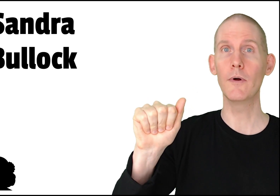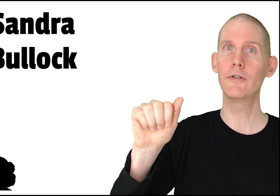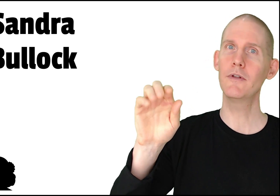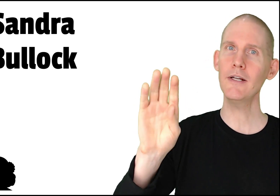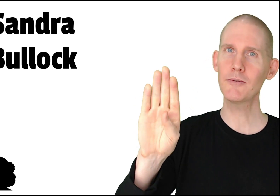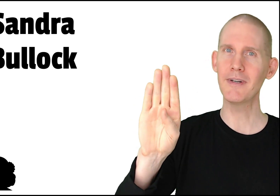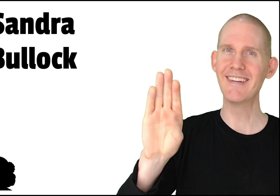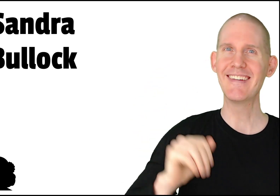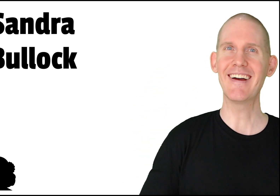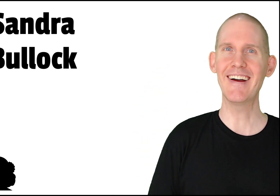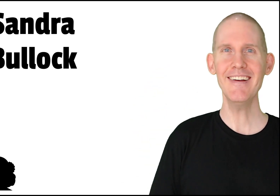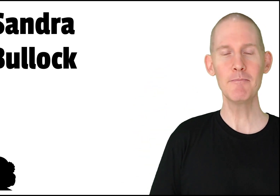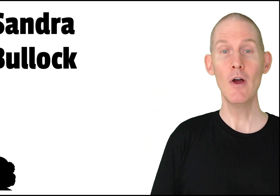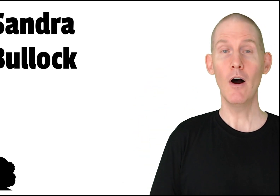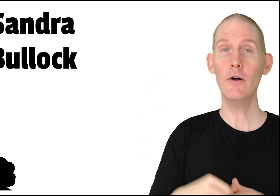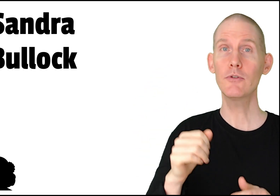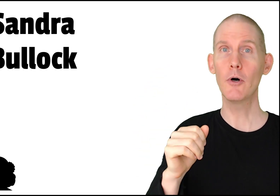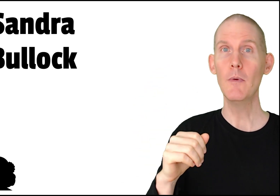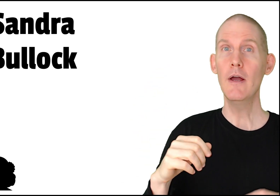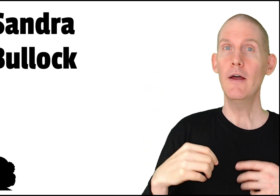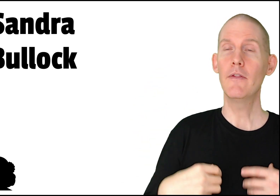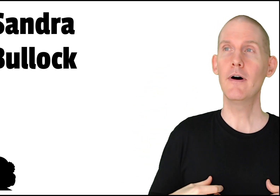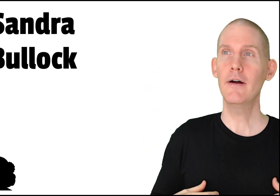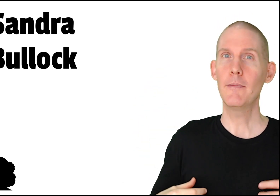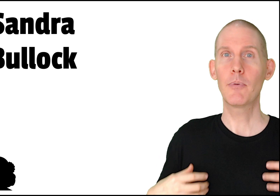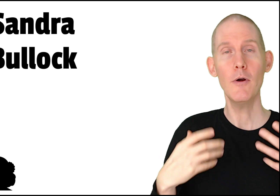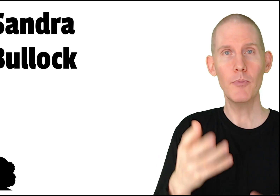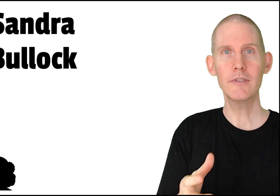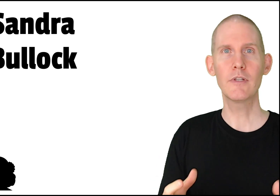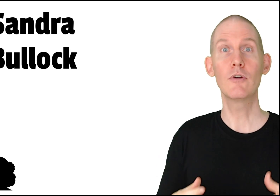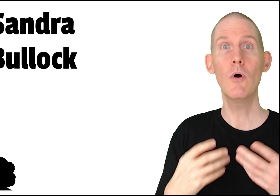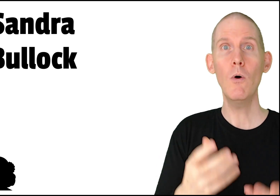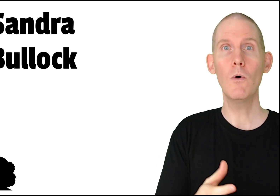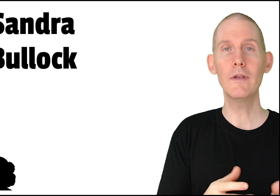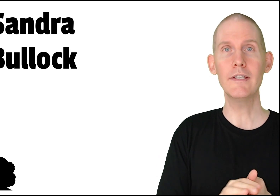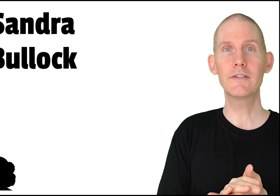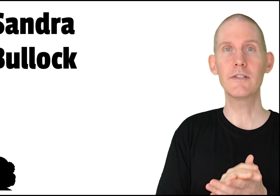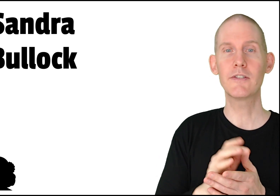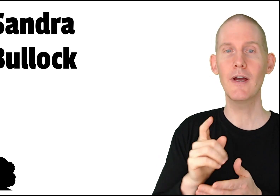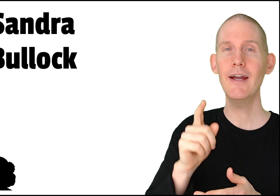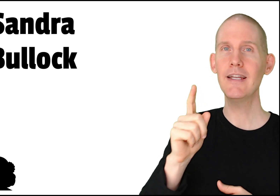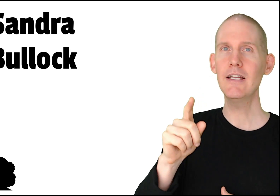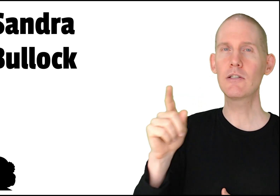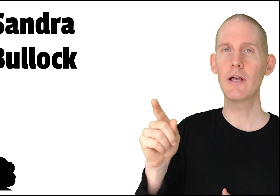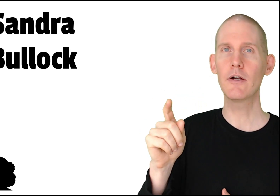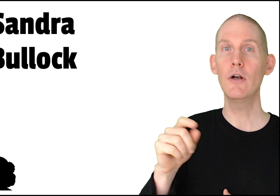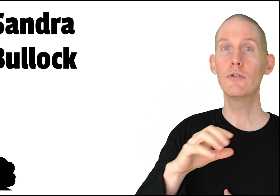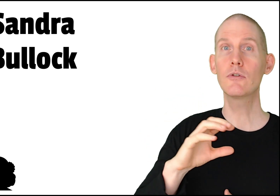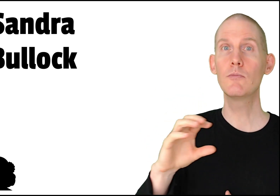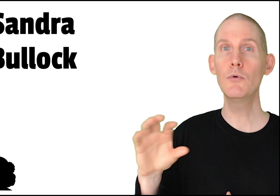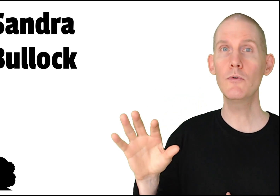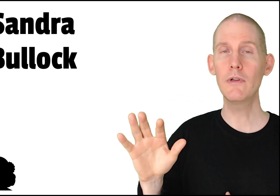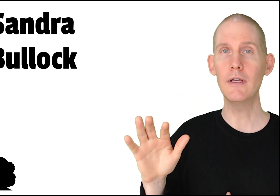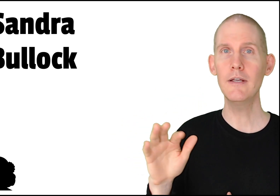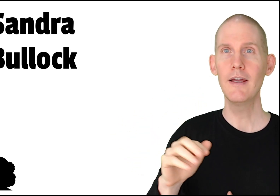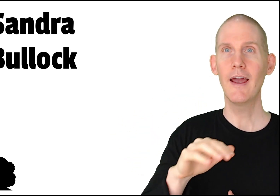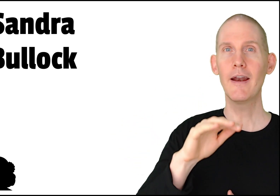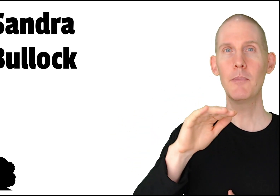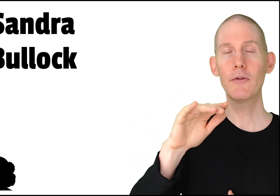to the next one. Also, the goal is to sign each letter smoothly at about the